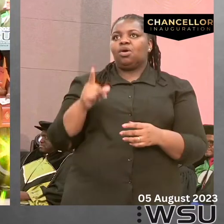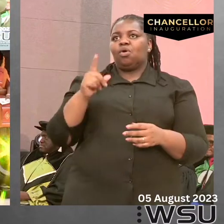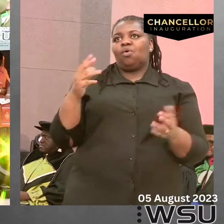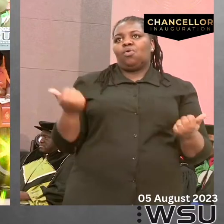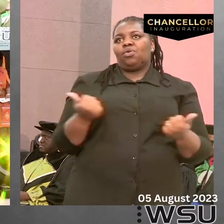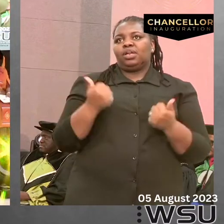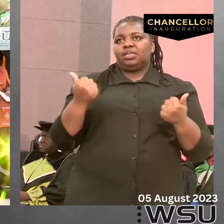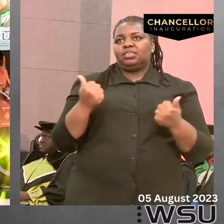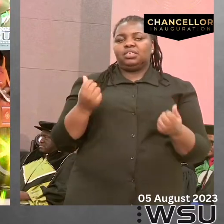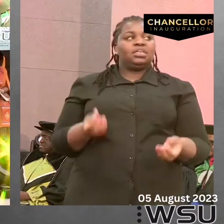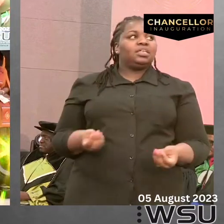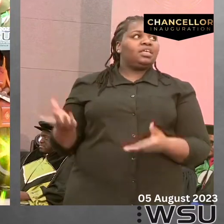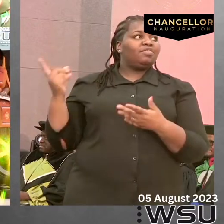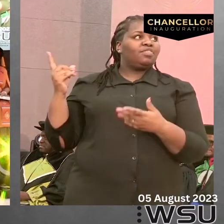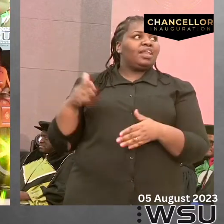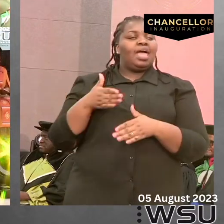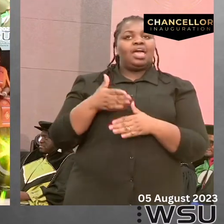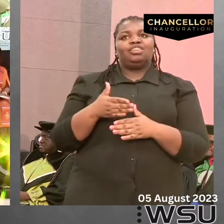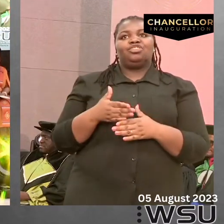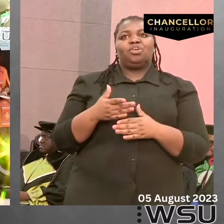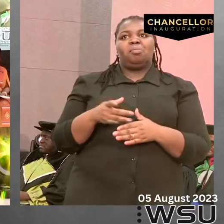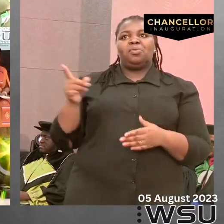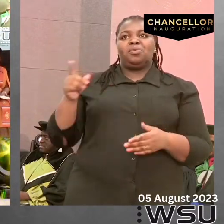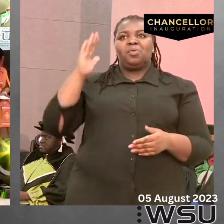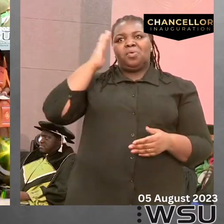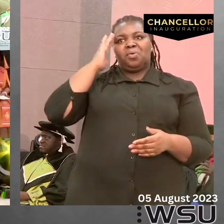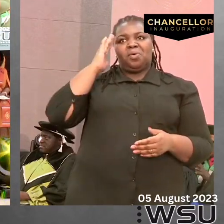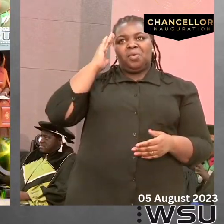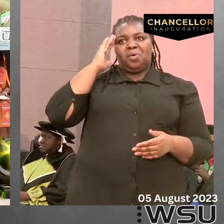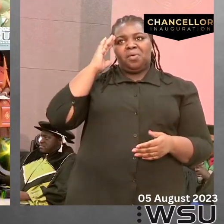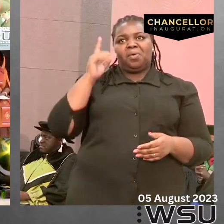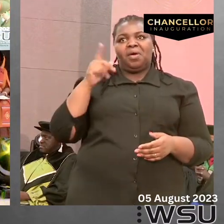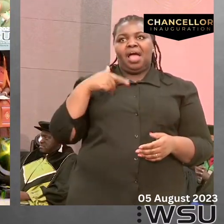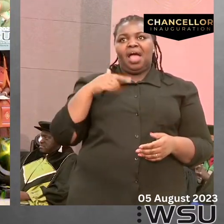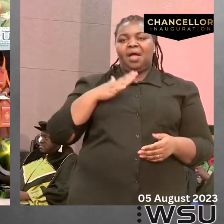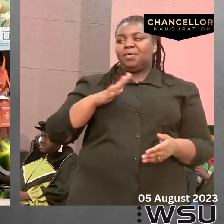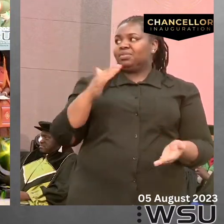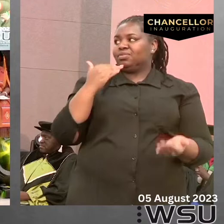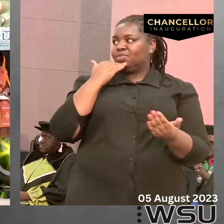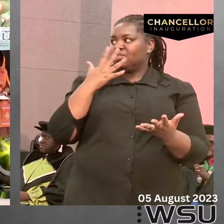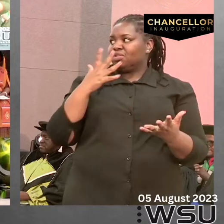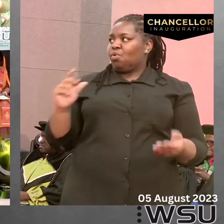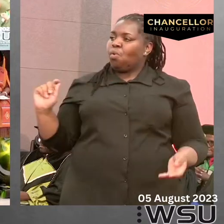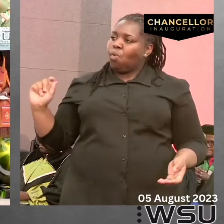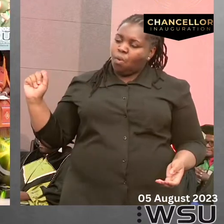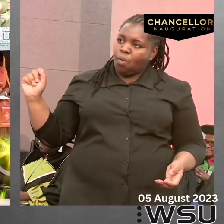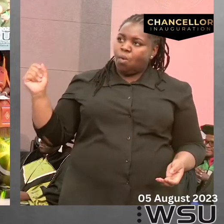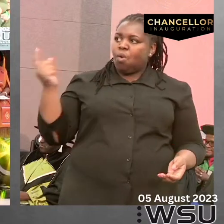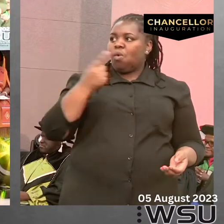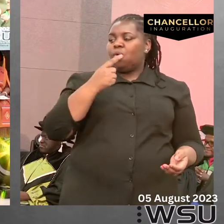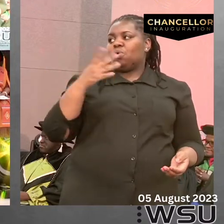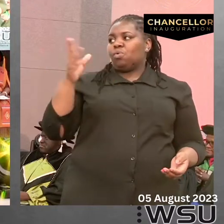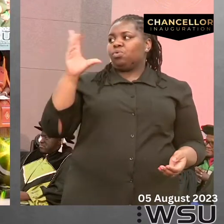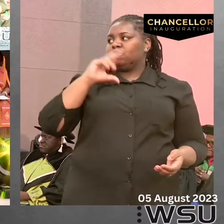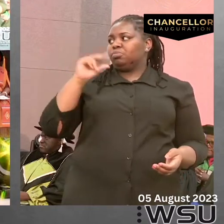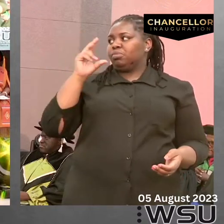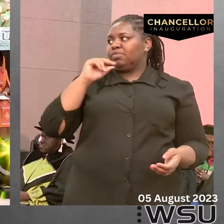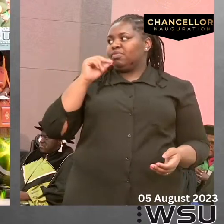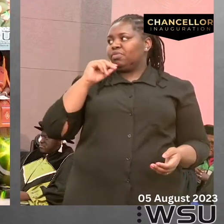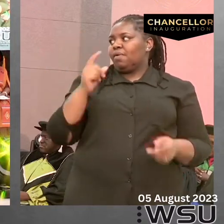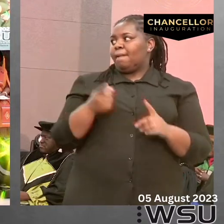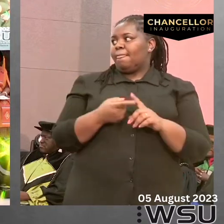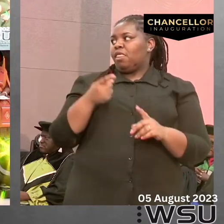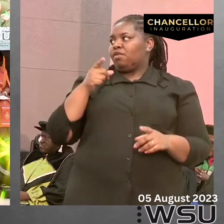already giving you a job that you know. And I want to thank all of them who spoke on